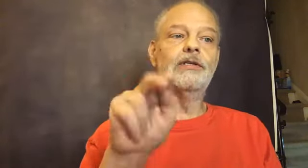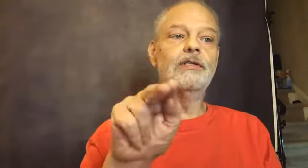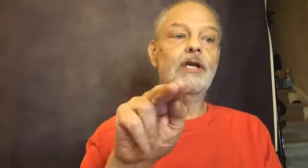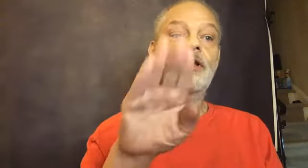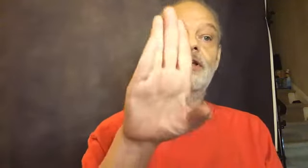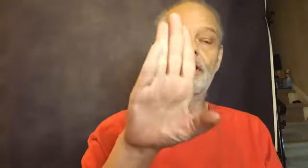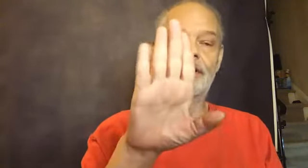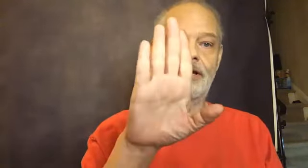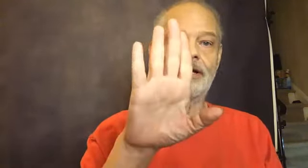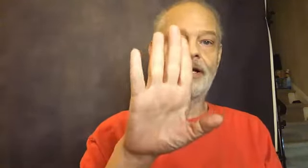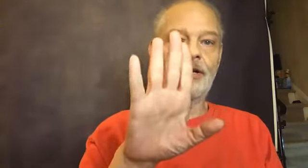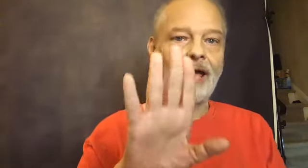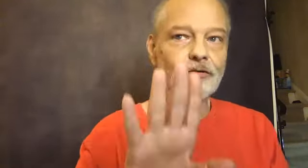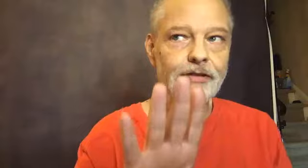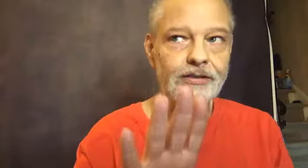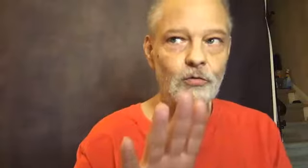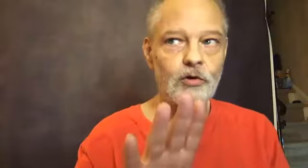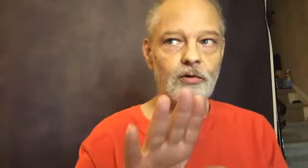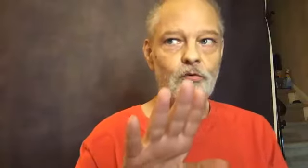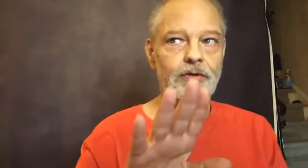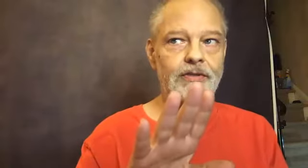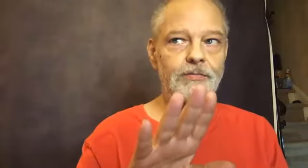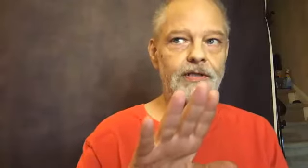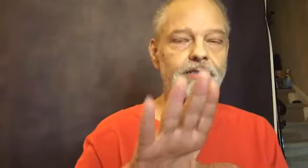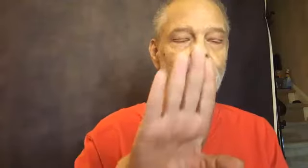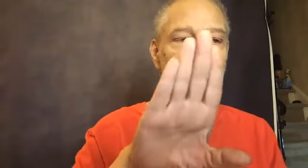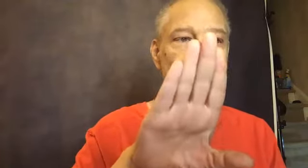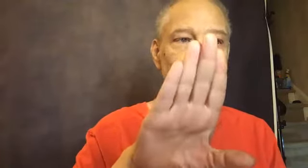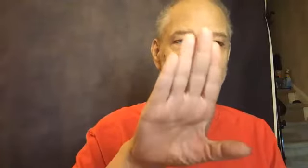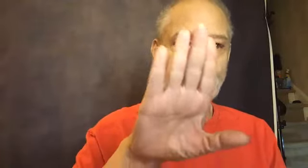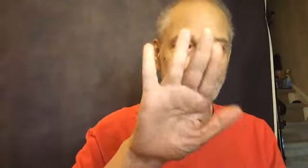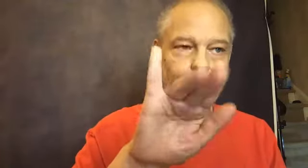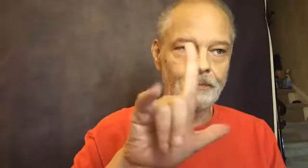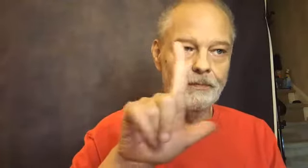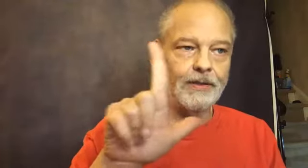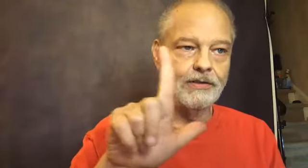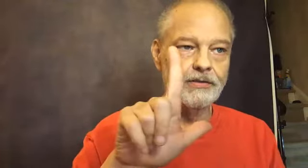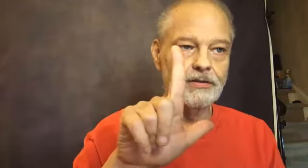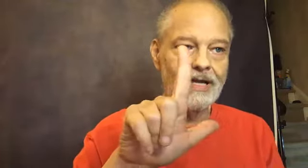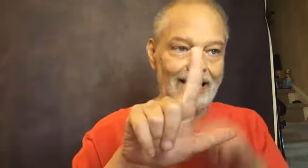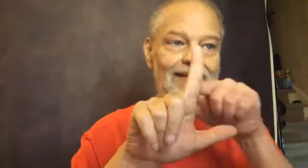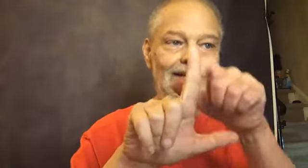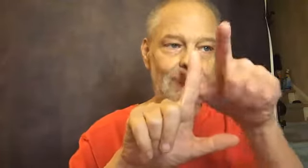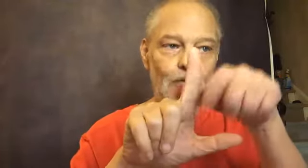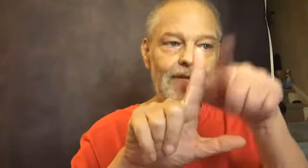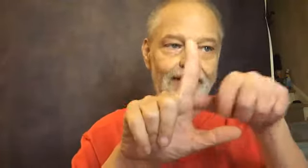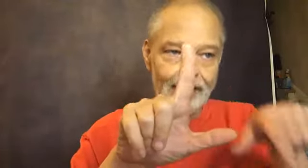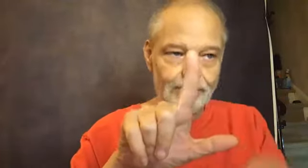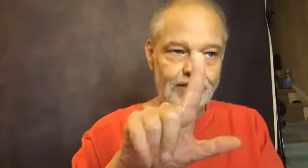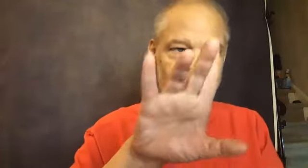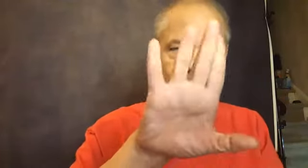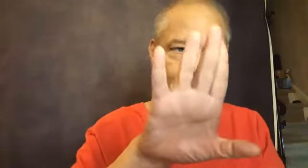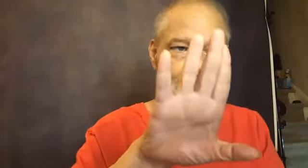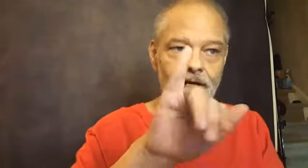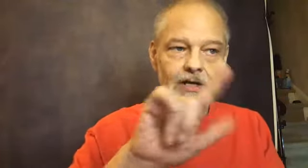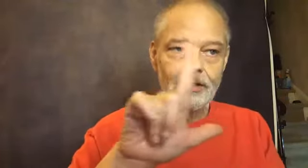Billion. Again, accuracy is more important than speed. So you want to get the bill in there. You want to get the L's in there. You